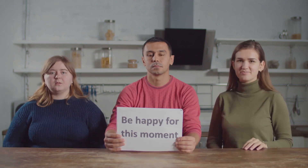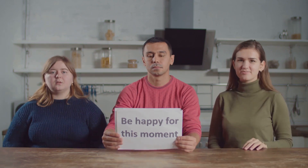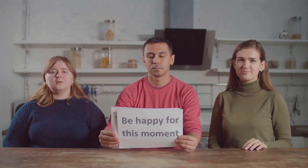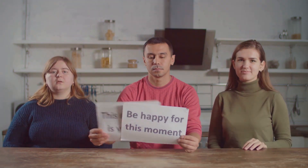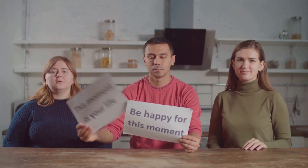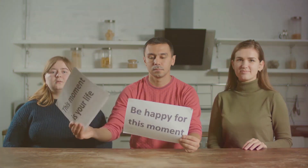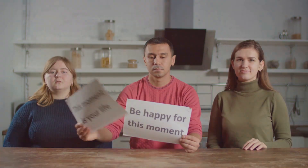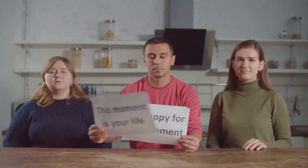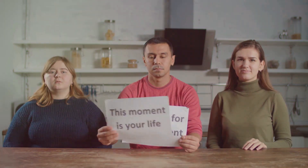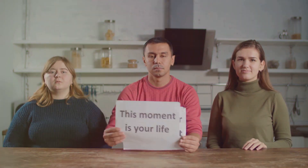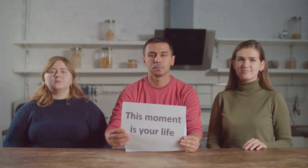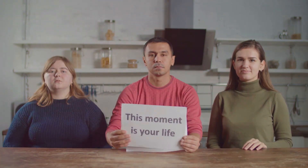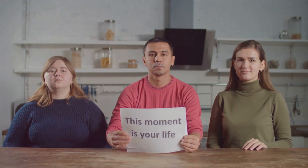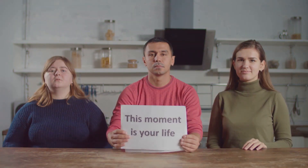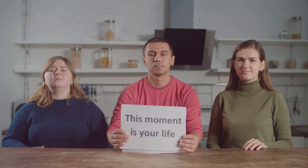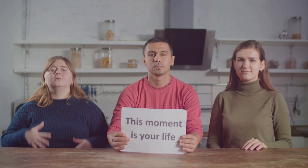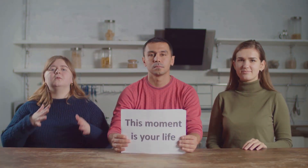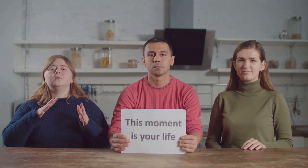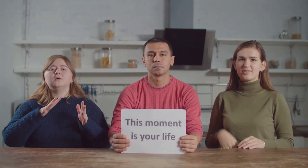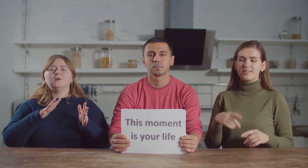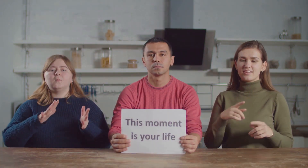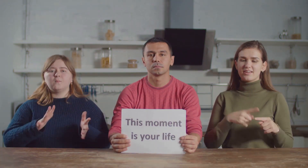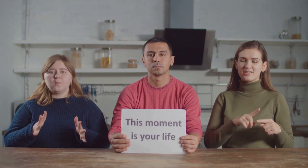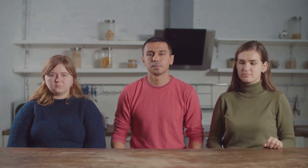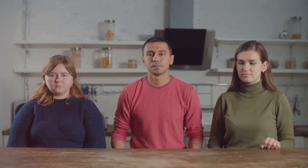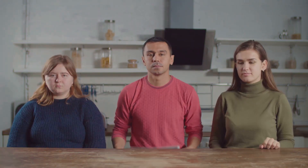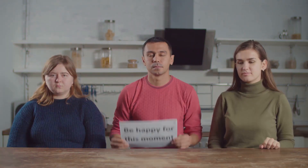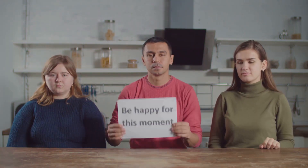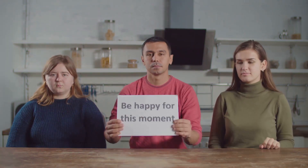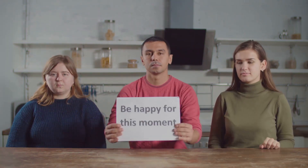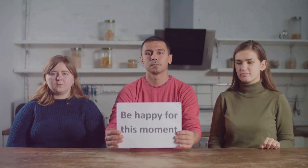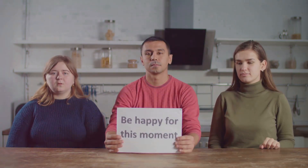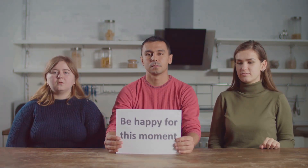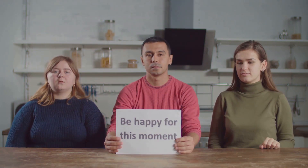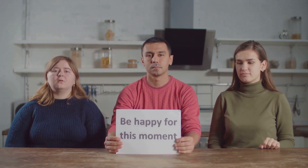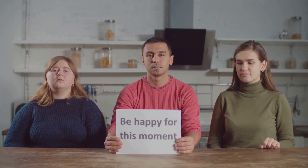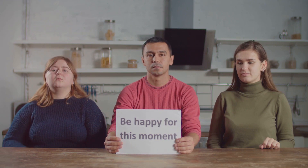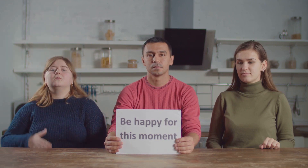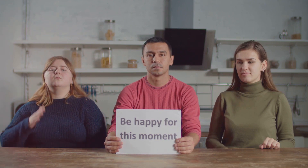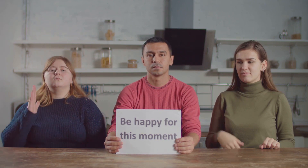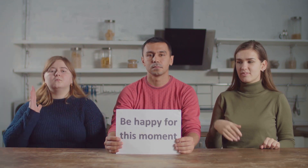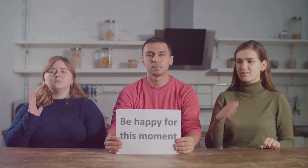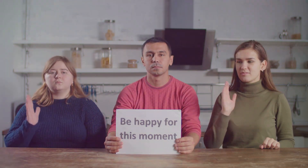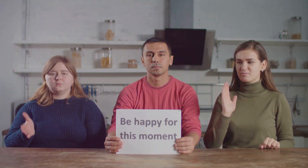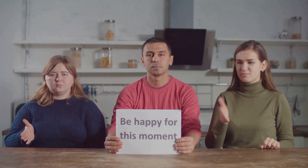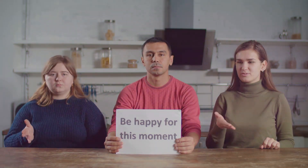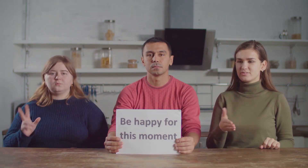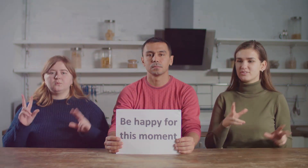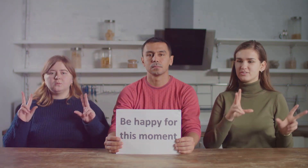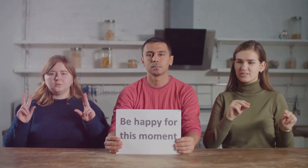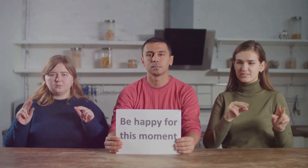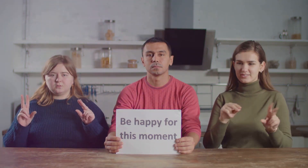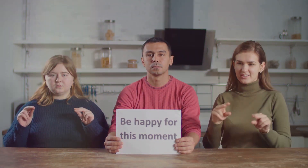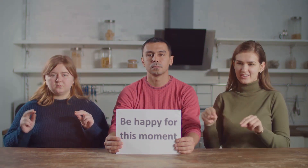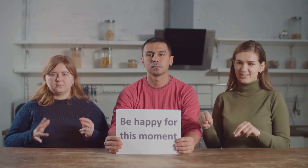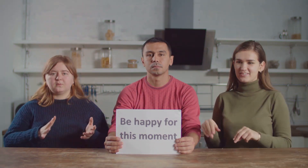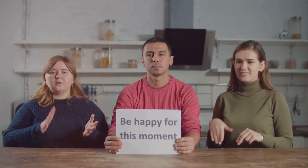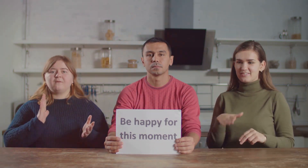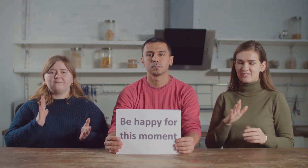shared stories, shared struggles, and shared victories. Deaf culture, with its strong traditions, norms, and behaviors, is a